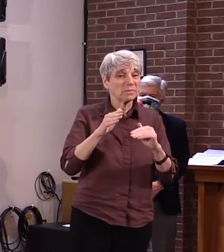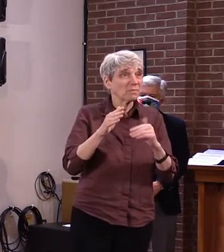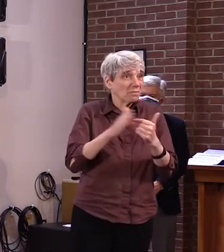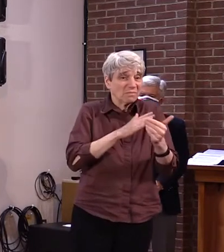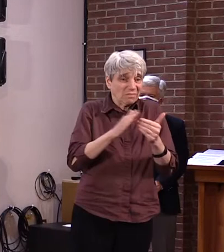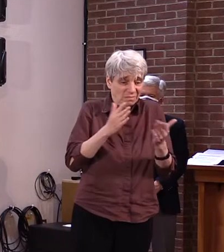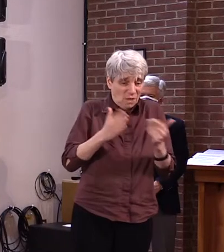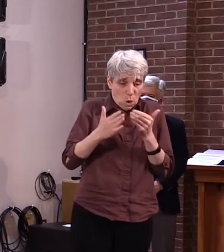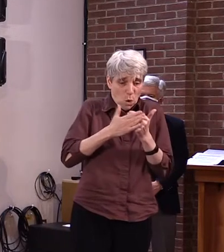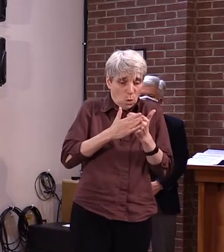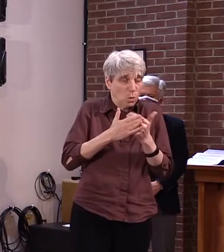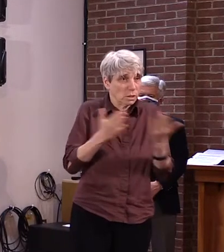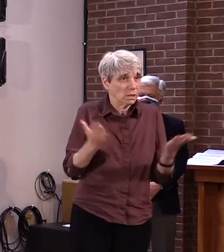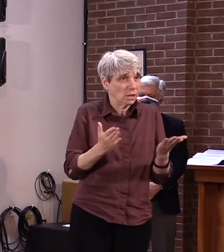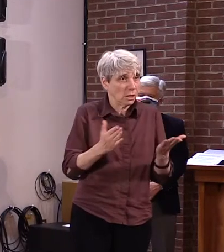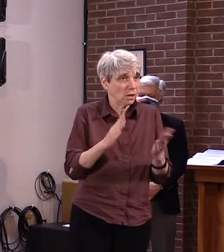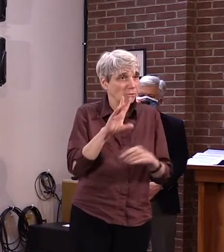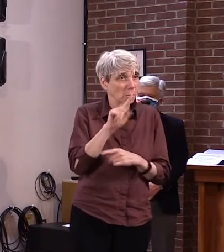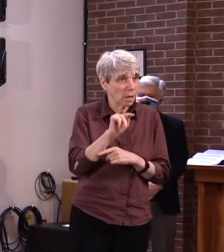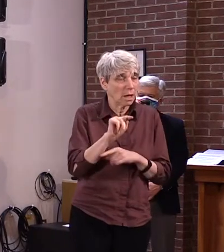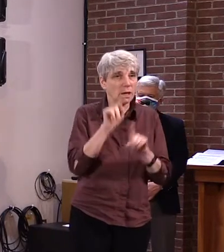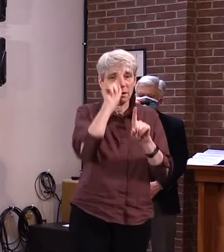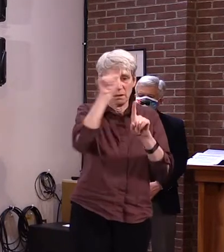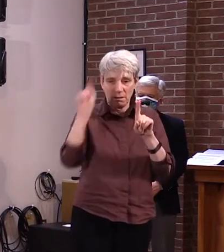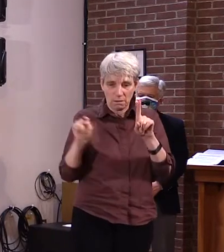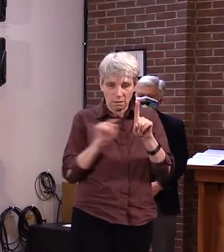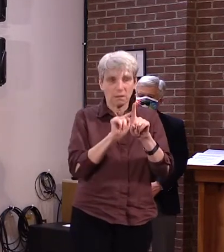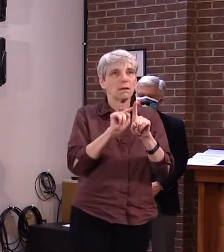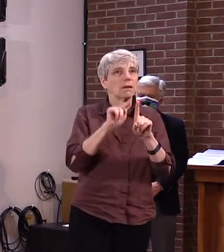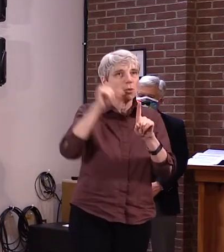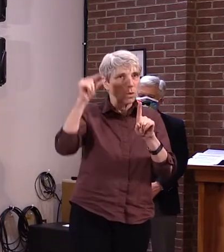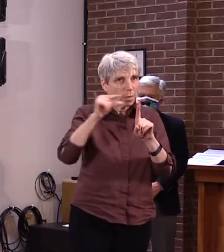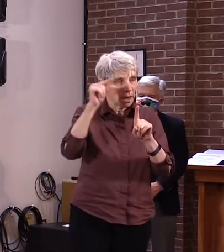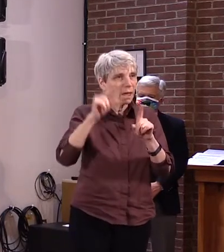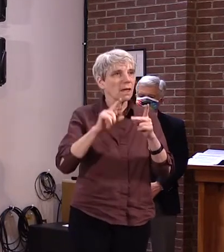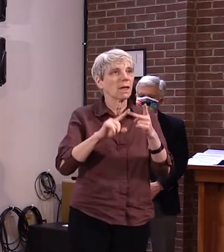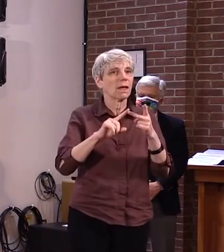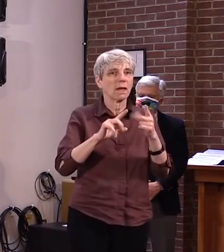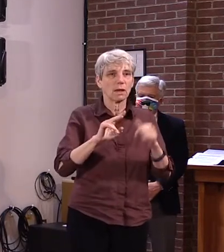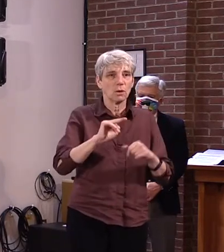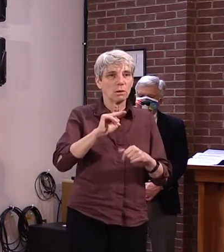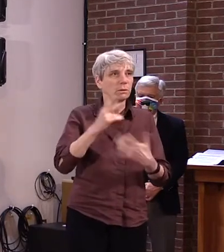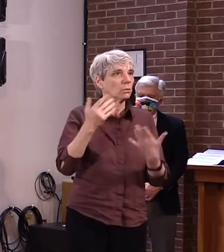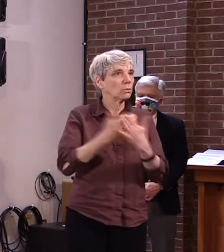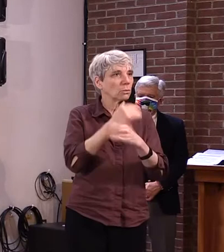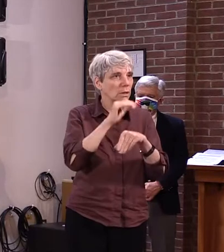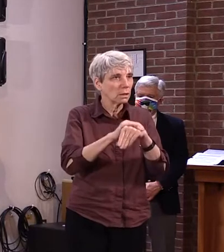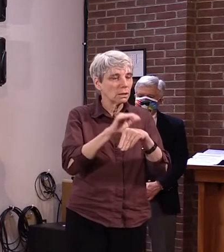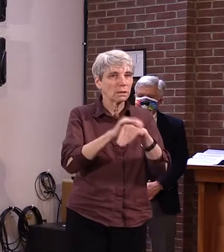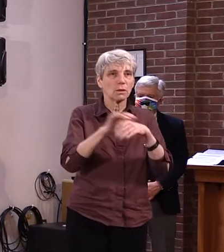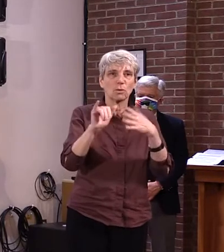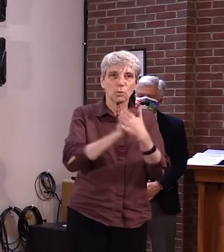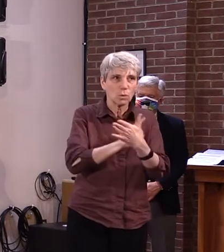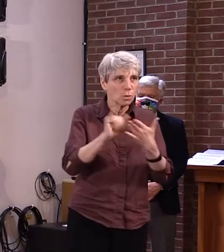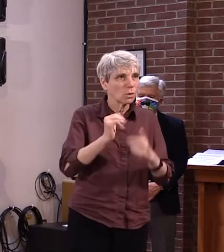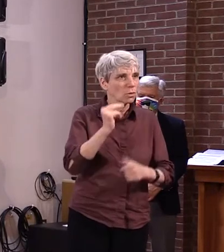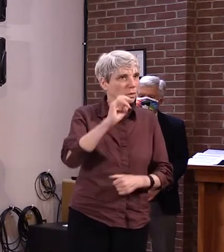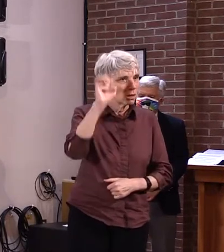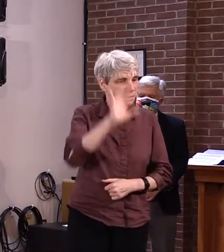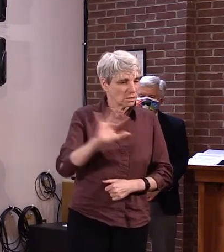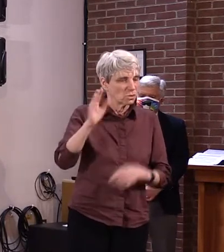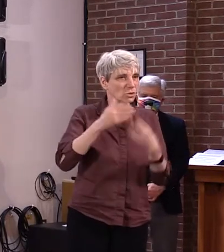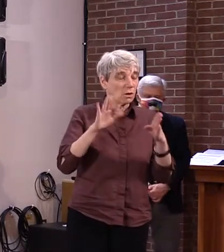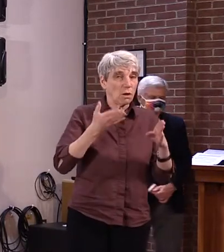in Canada and Quebec, but also in the New England and Northeast with New York. So